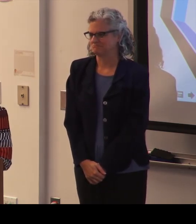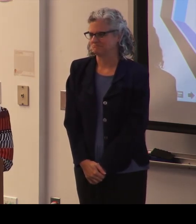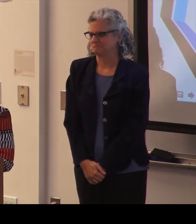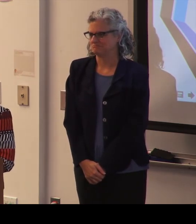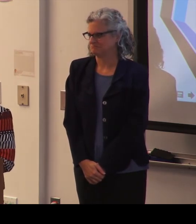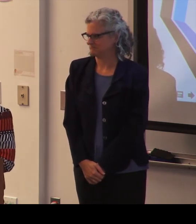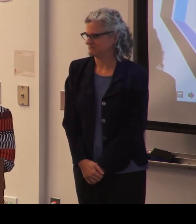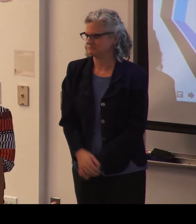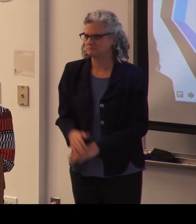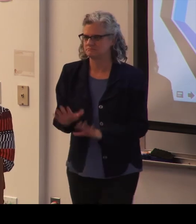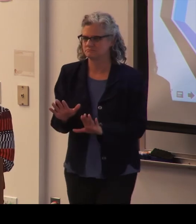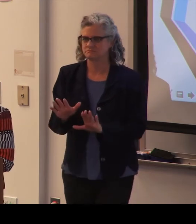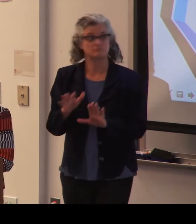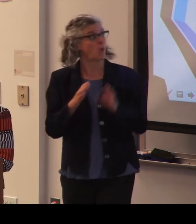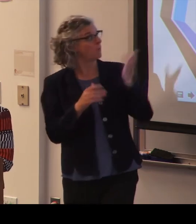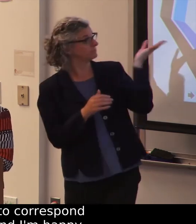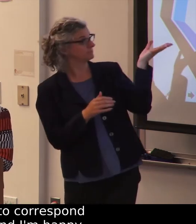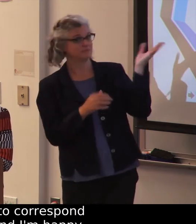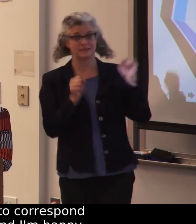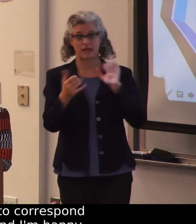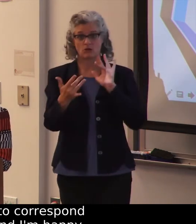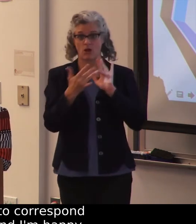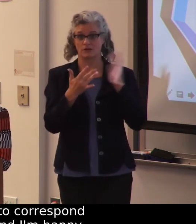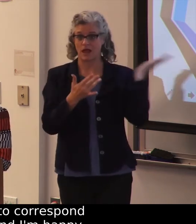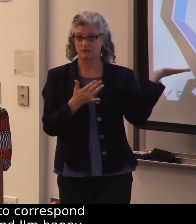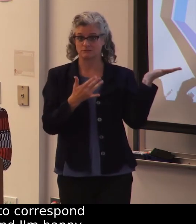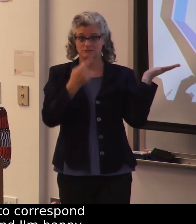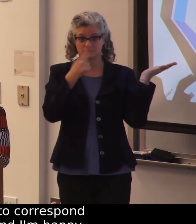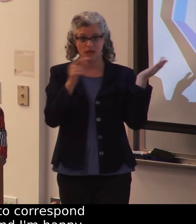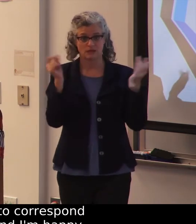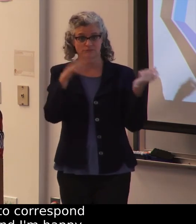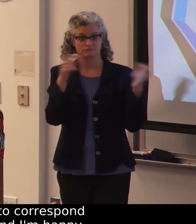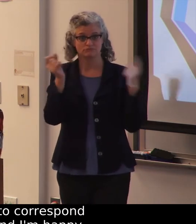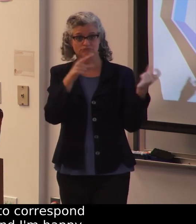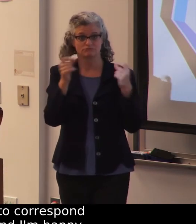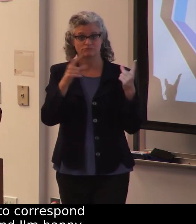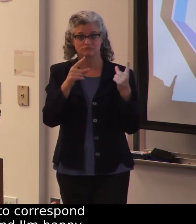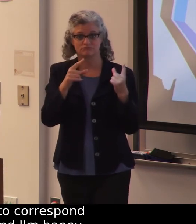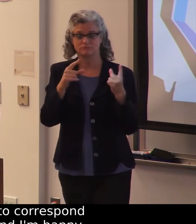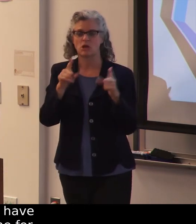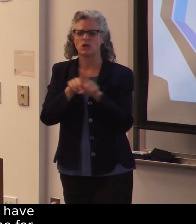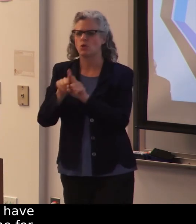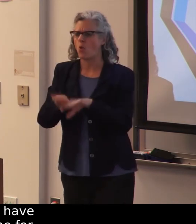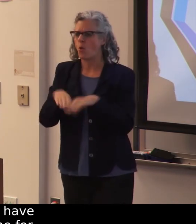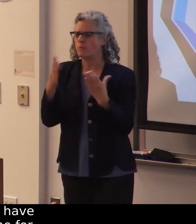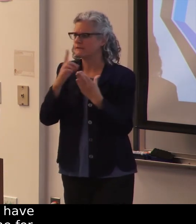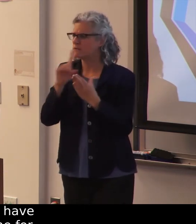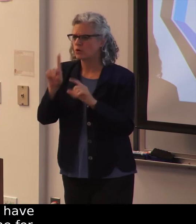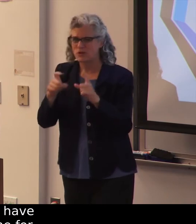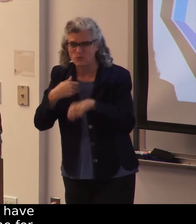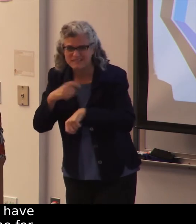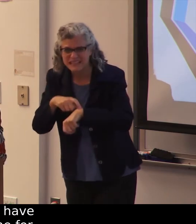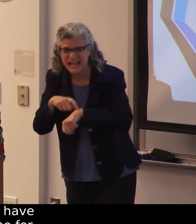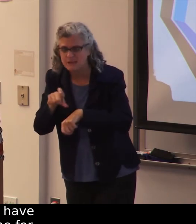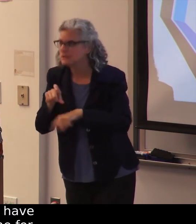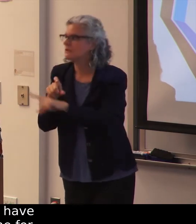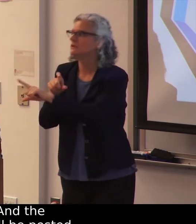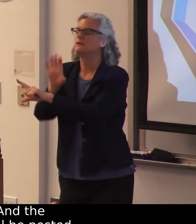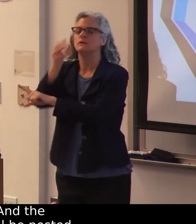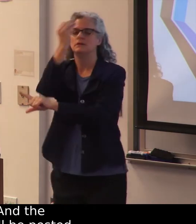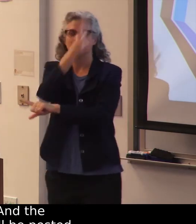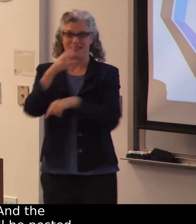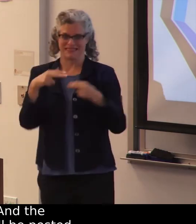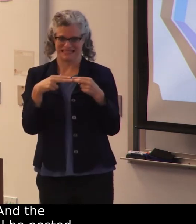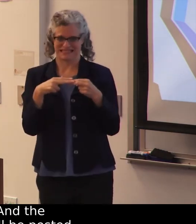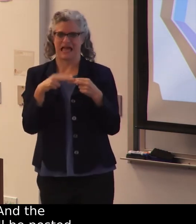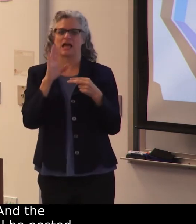And there's my email address. I'm happy to correspond with you, and I'm happy to take questions. Do we have time for questions? And the slides will be posted, as